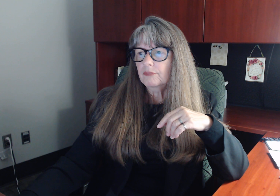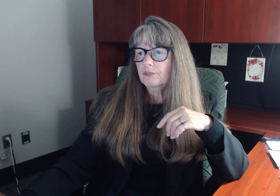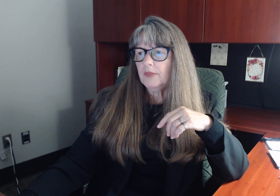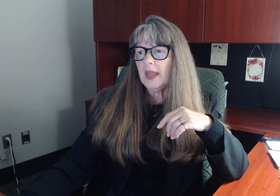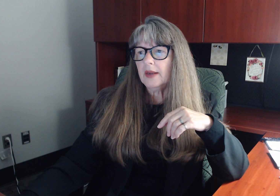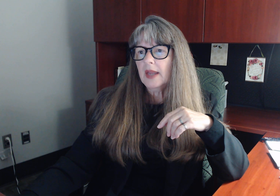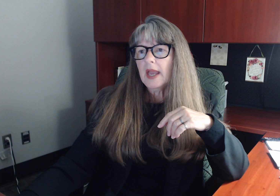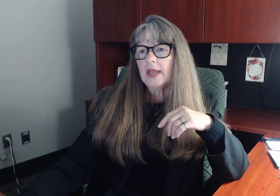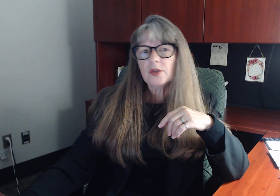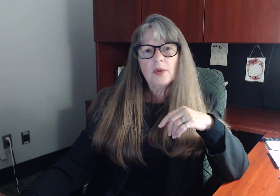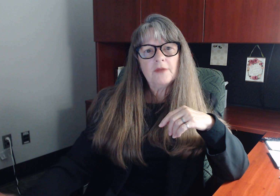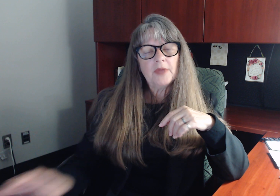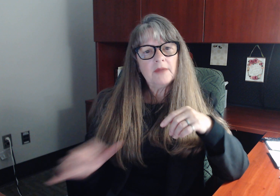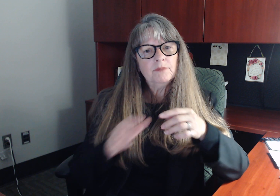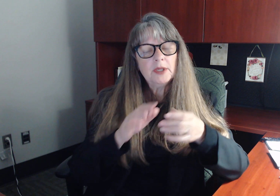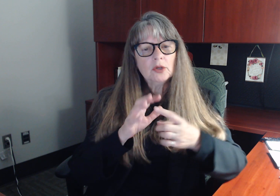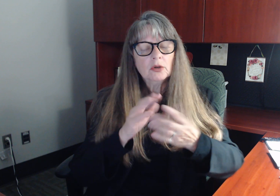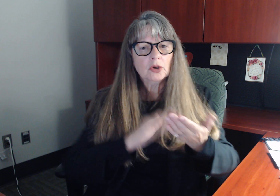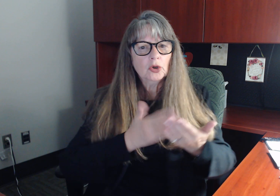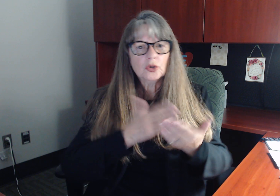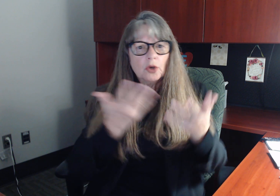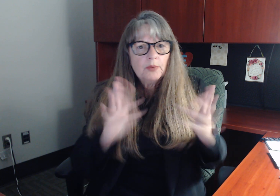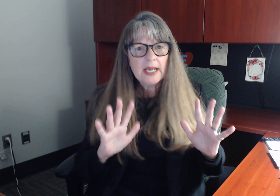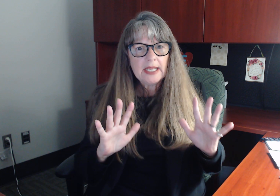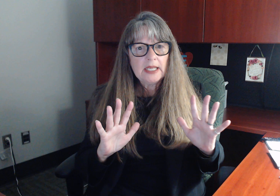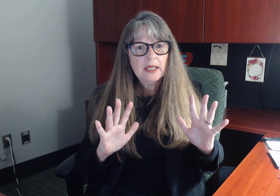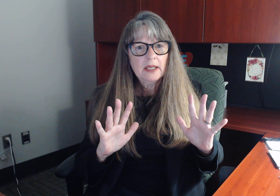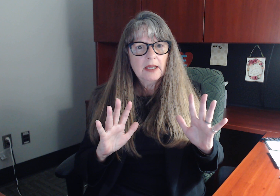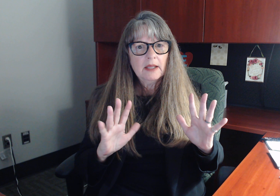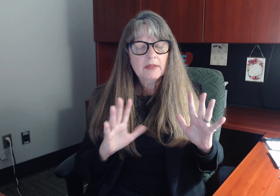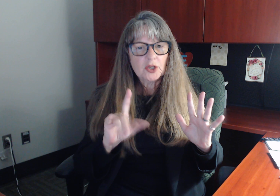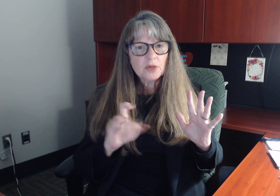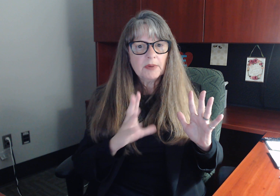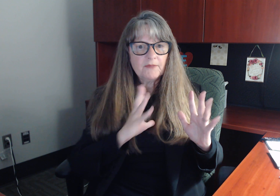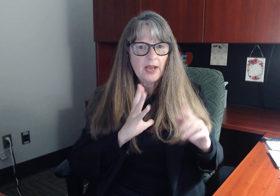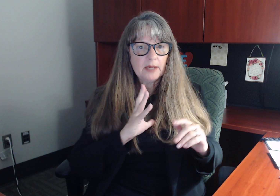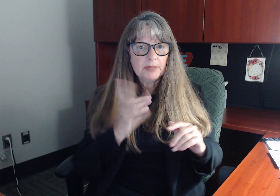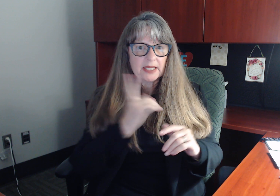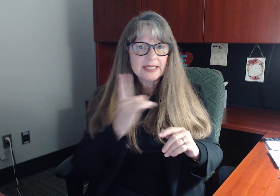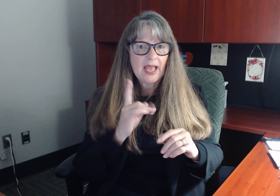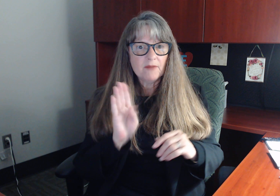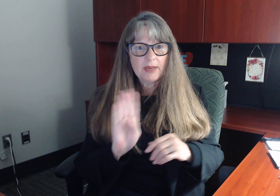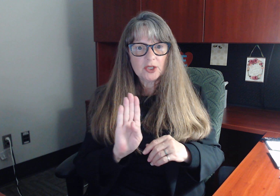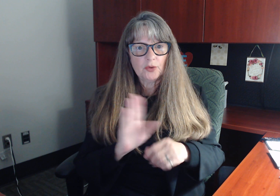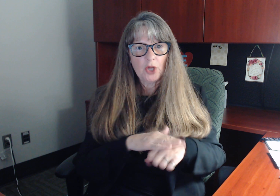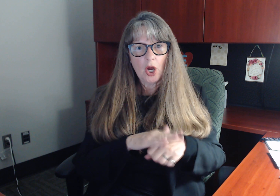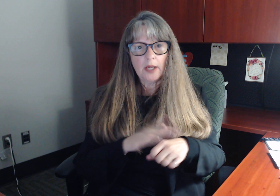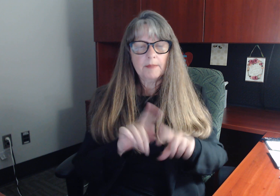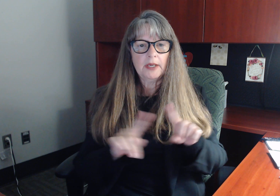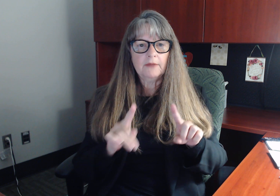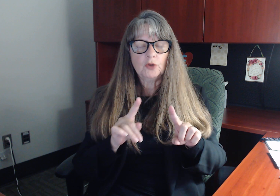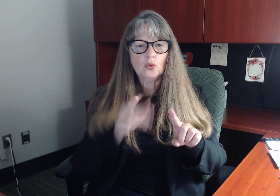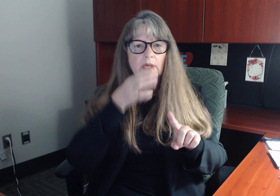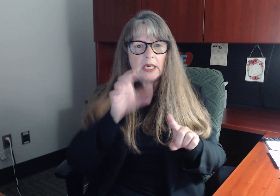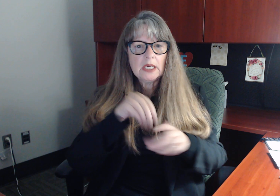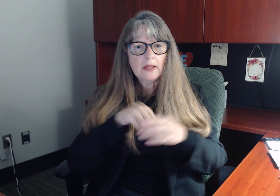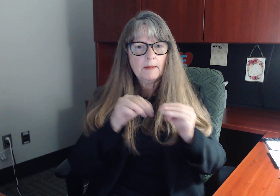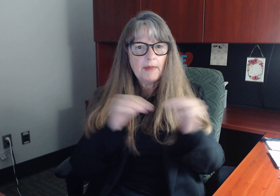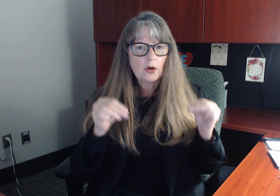Yeah. So if they've been cooked already, they should be fine, because they have bacteria on it. But if you heat it in the microwave,